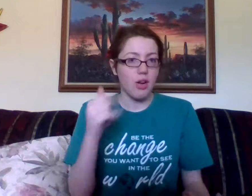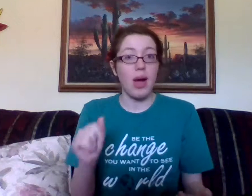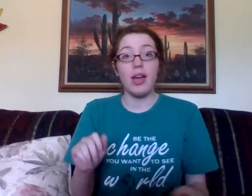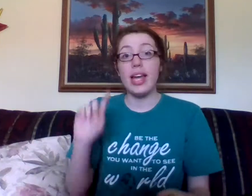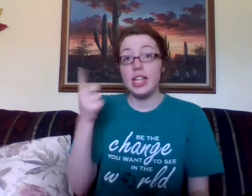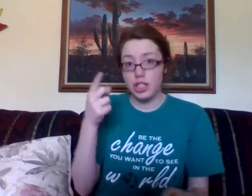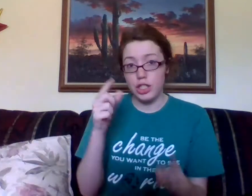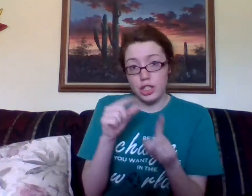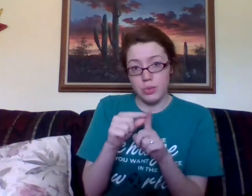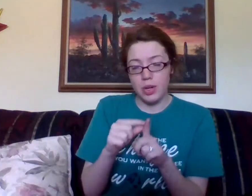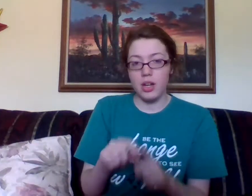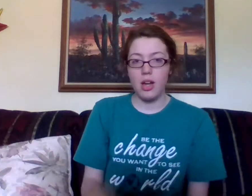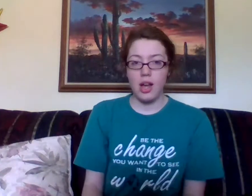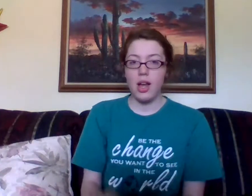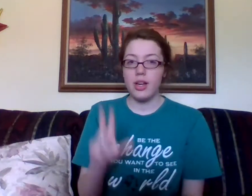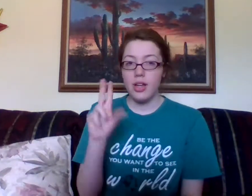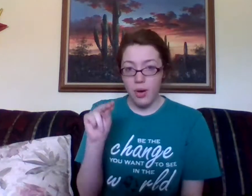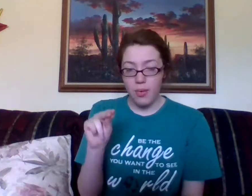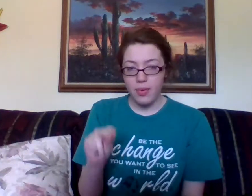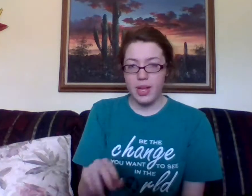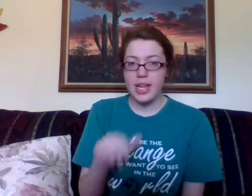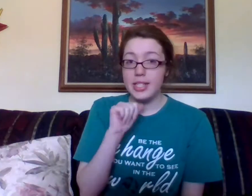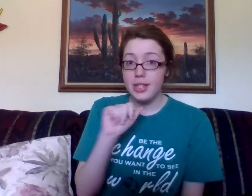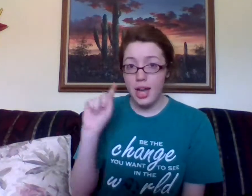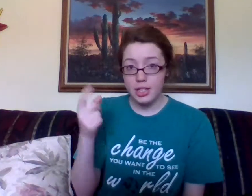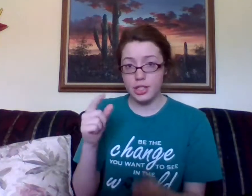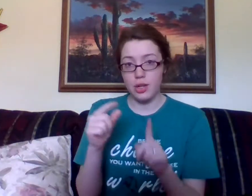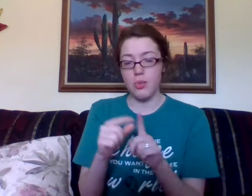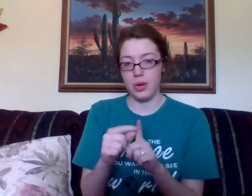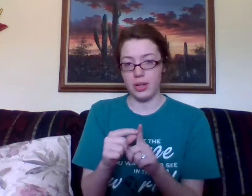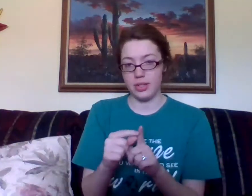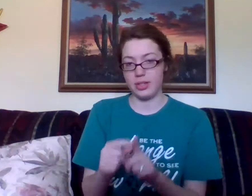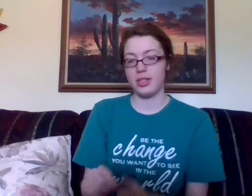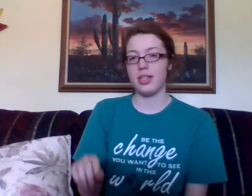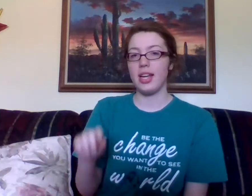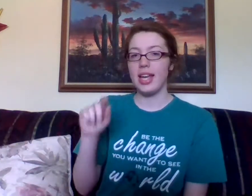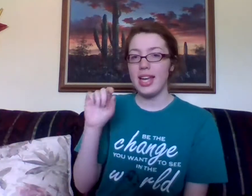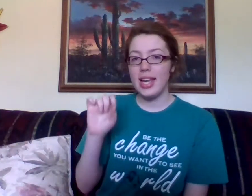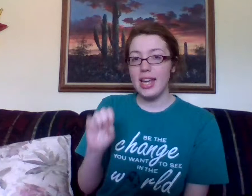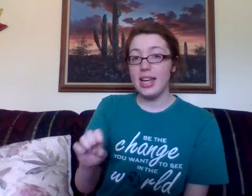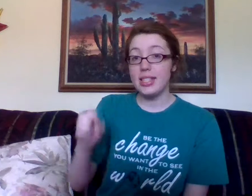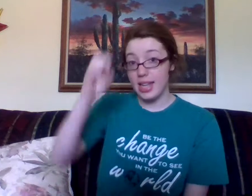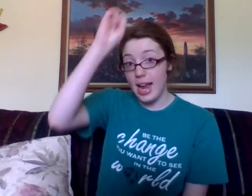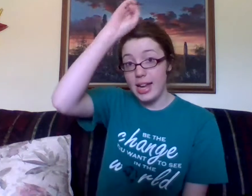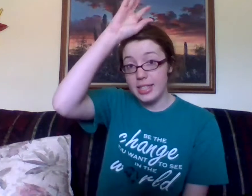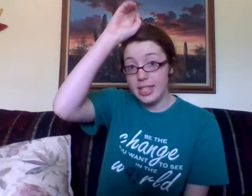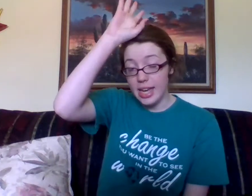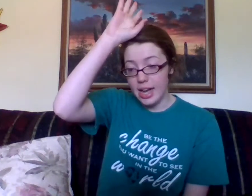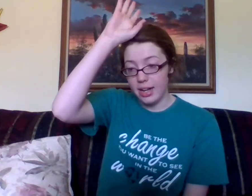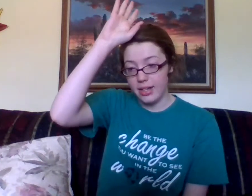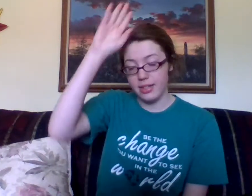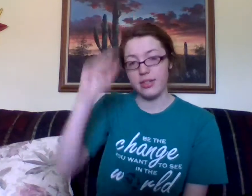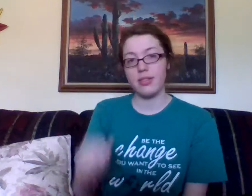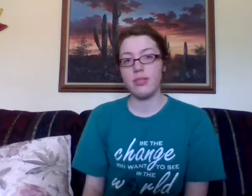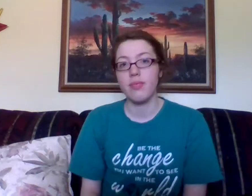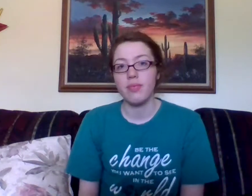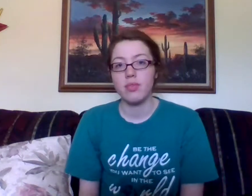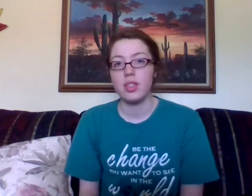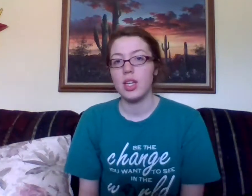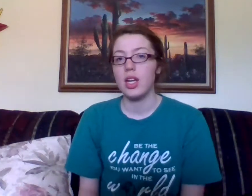Well, it's just a word. No, it is not just a word. It is an idea.